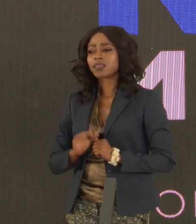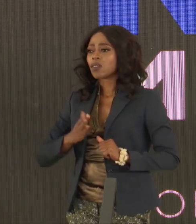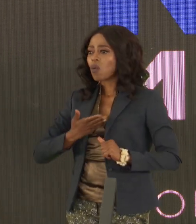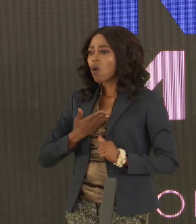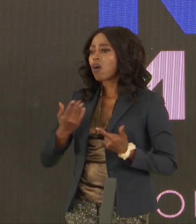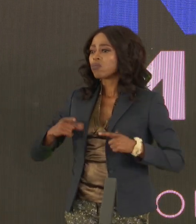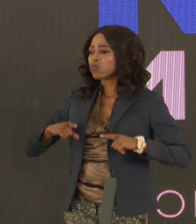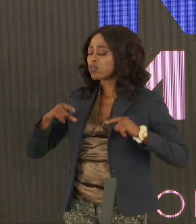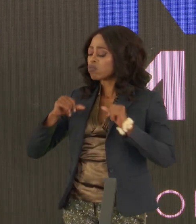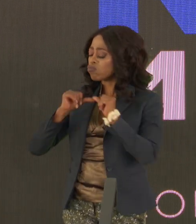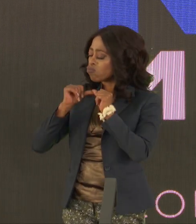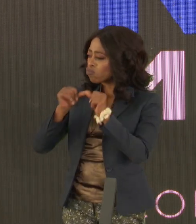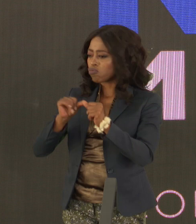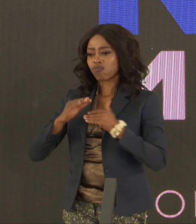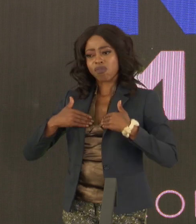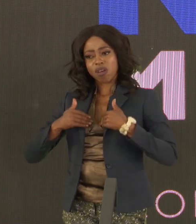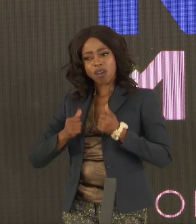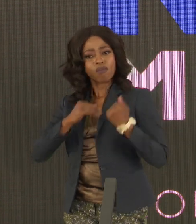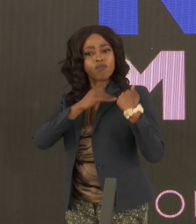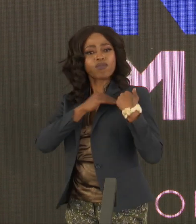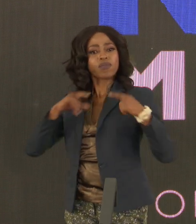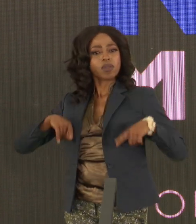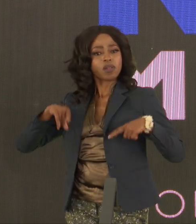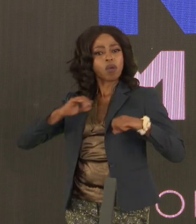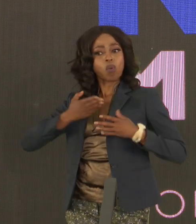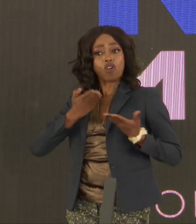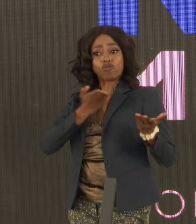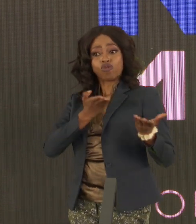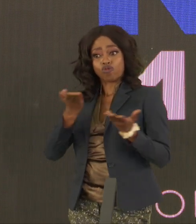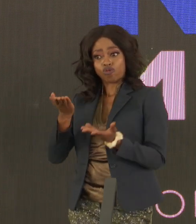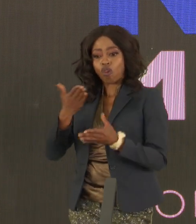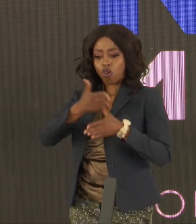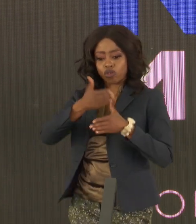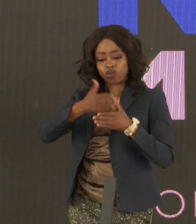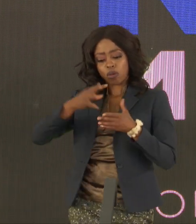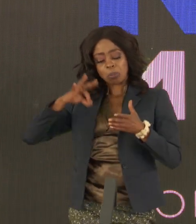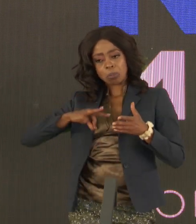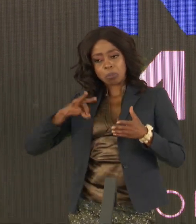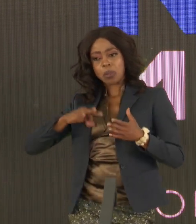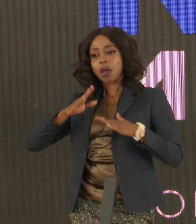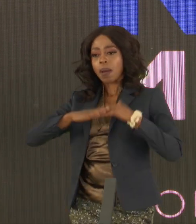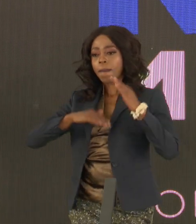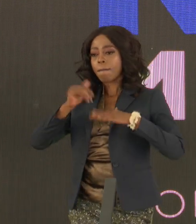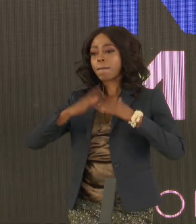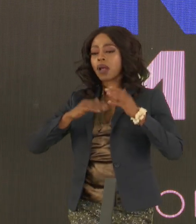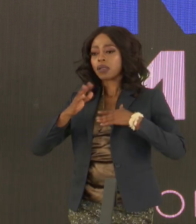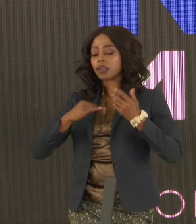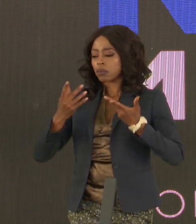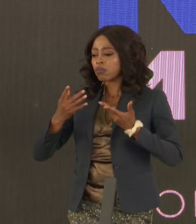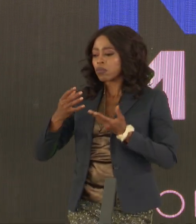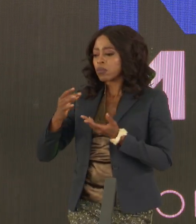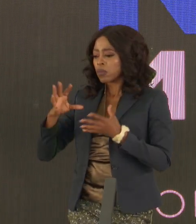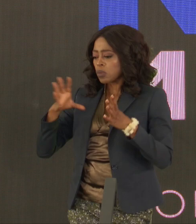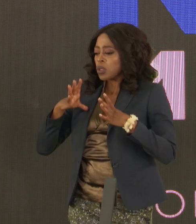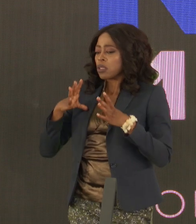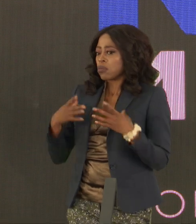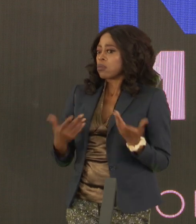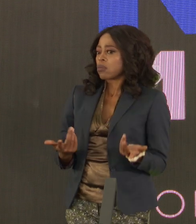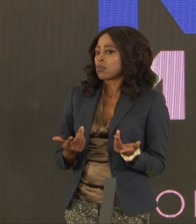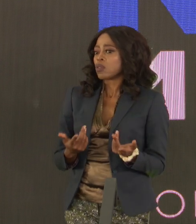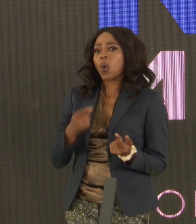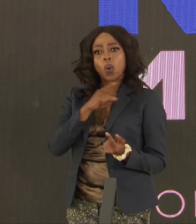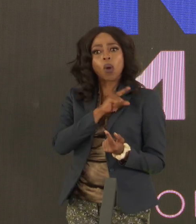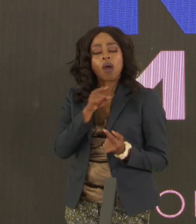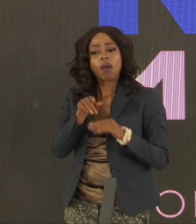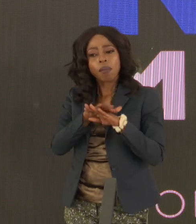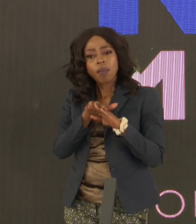live long, healthy, and safe lives where jobs, income, and building wealth are possible because there are